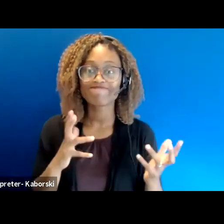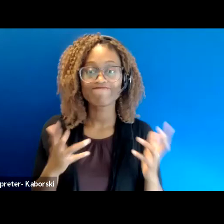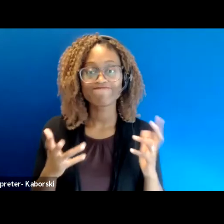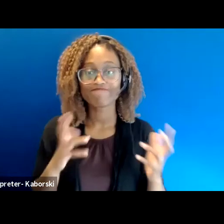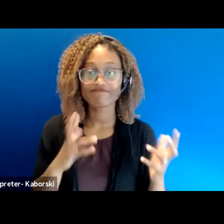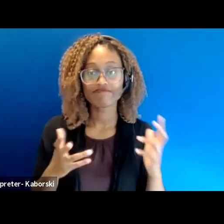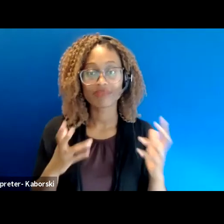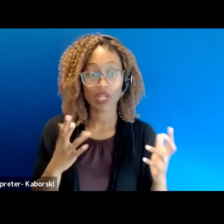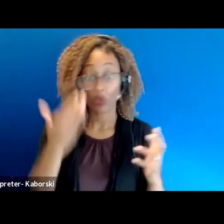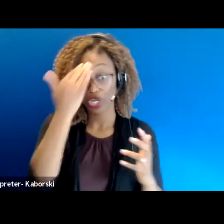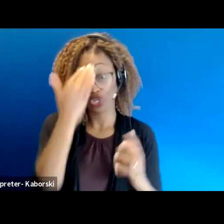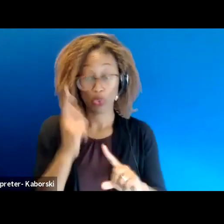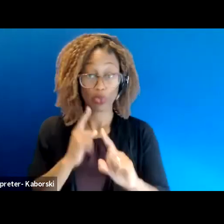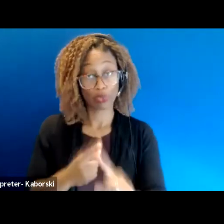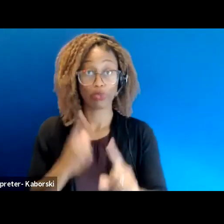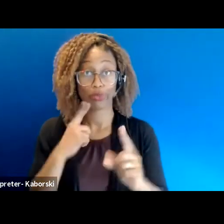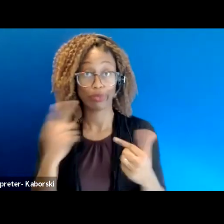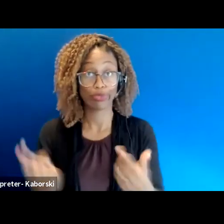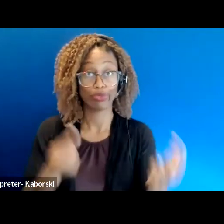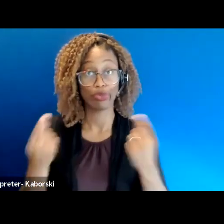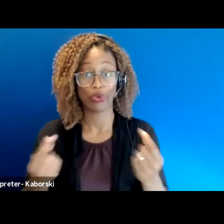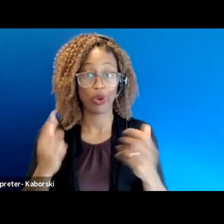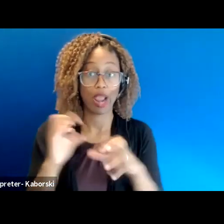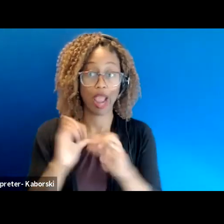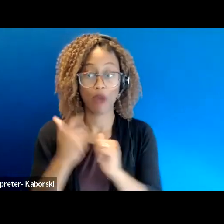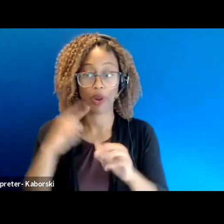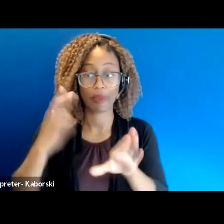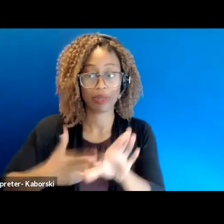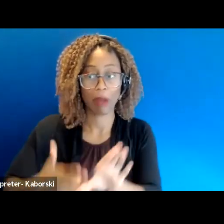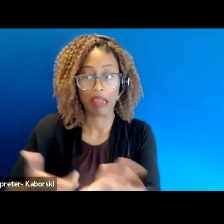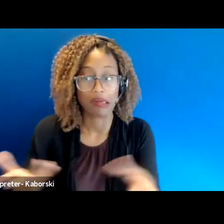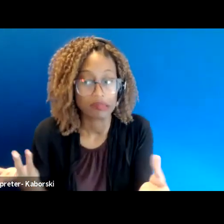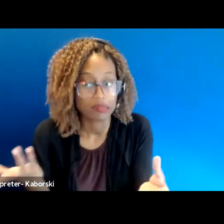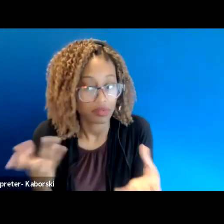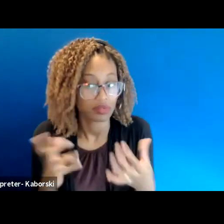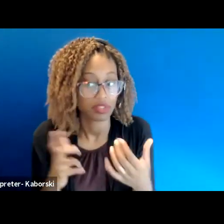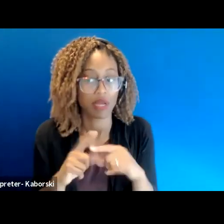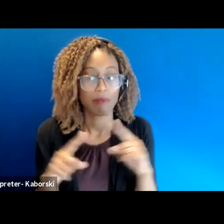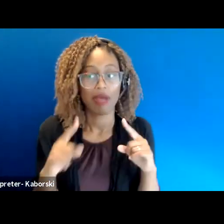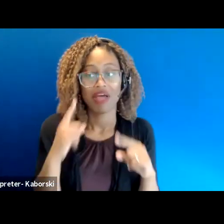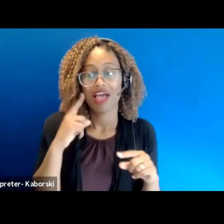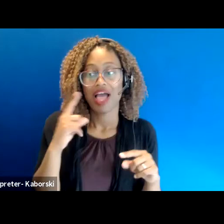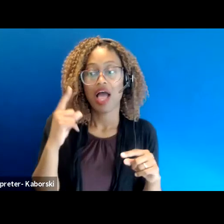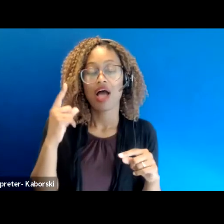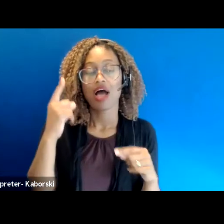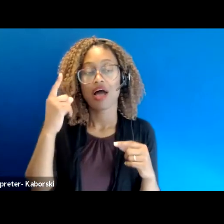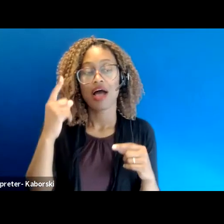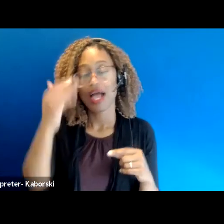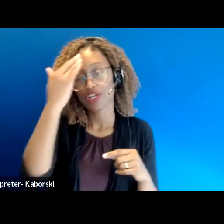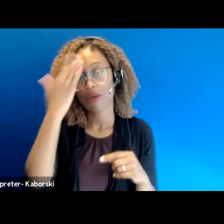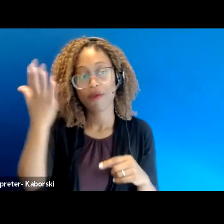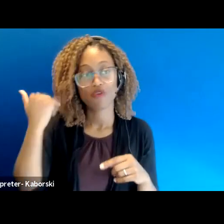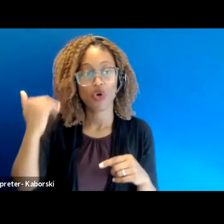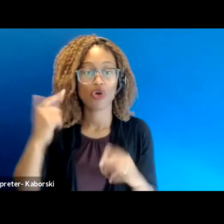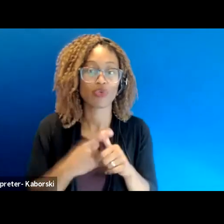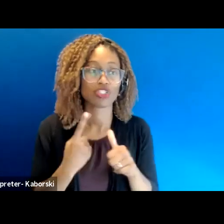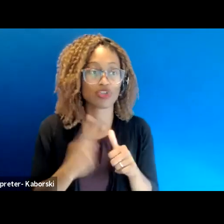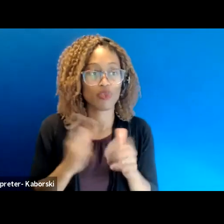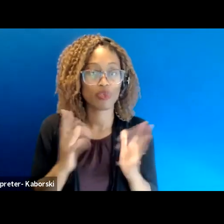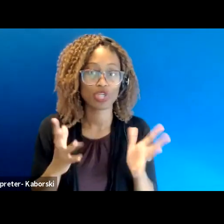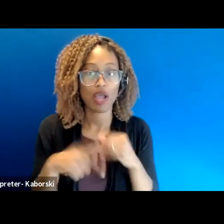where we were going to go, how we were going to participate. I know that originally we had talked about having